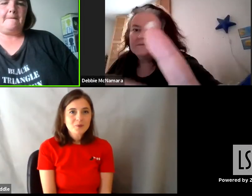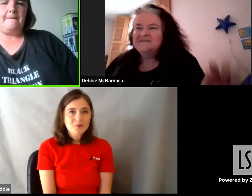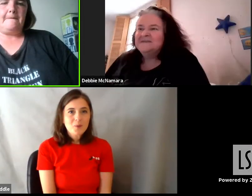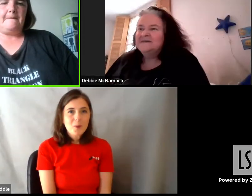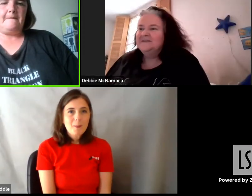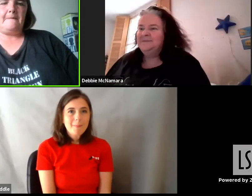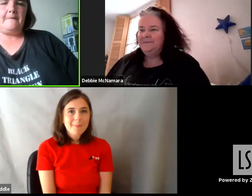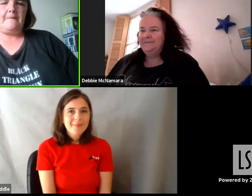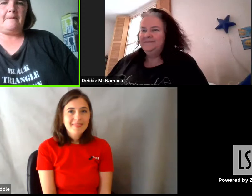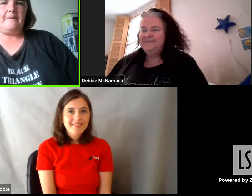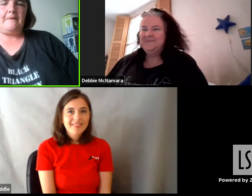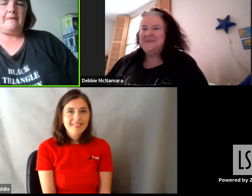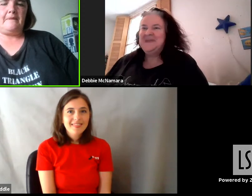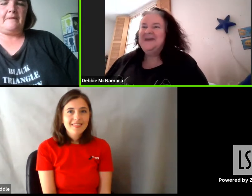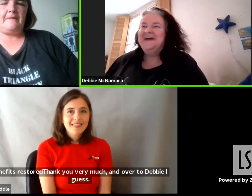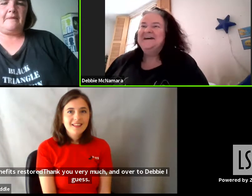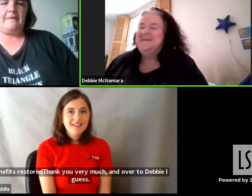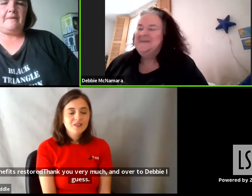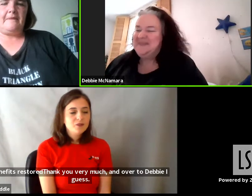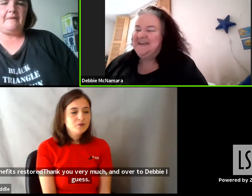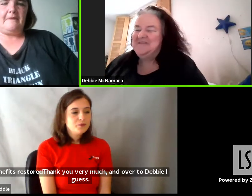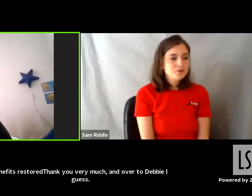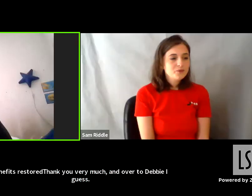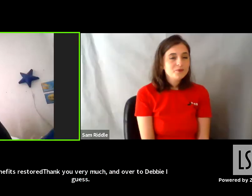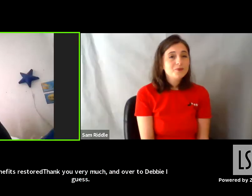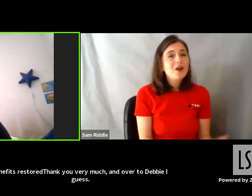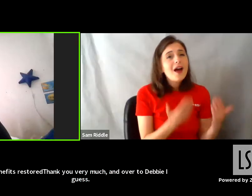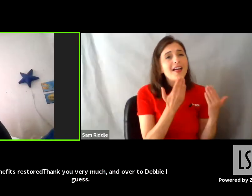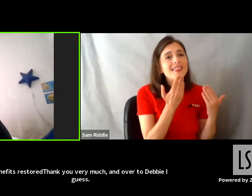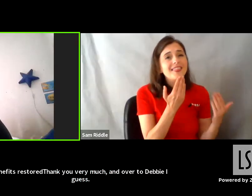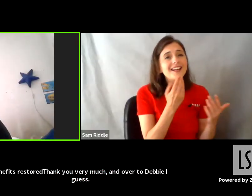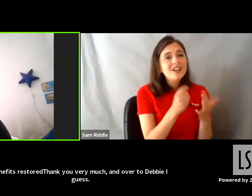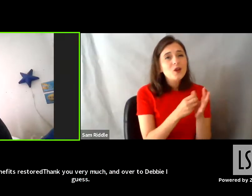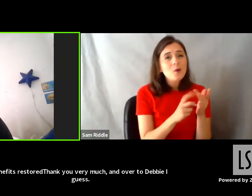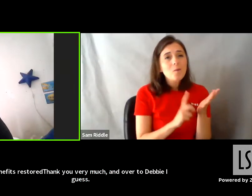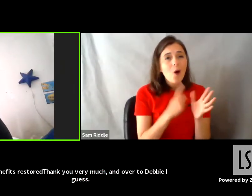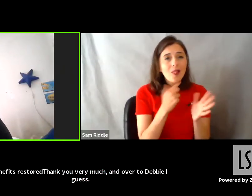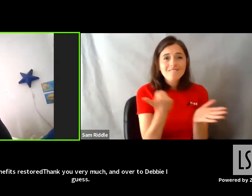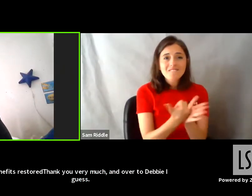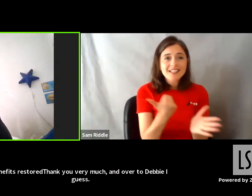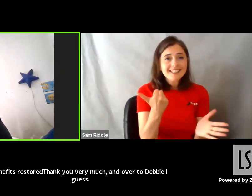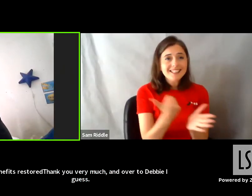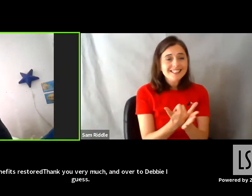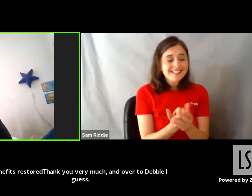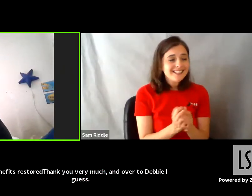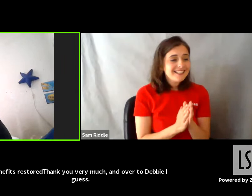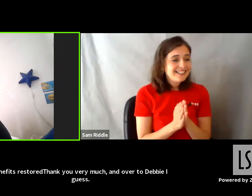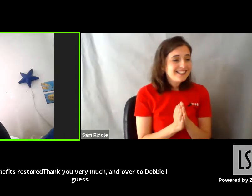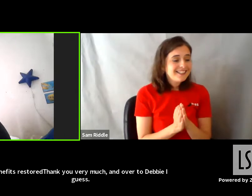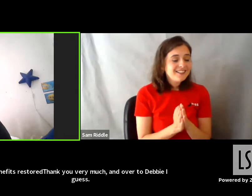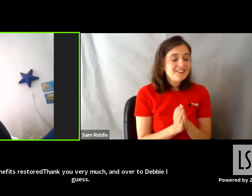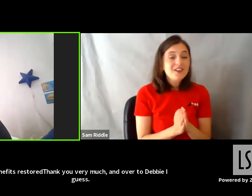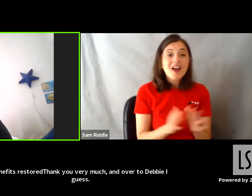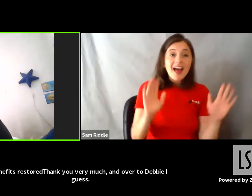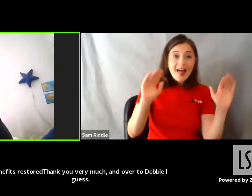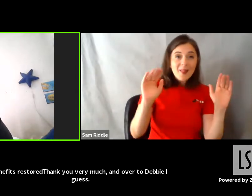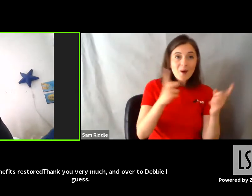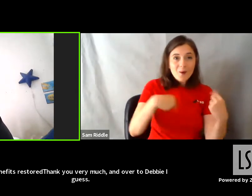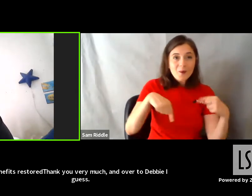Thank you, Paula. That was fantastic. Hi,